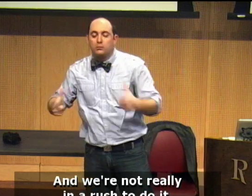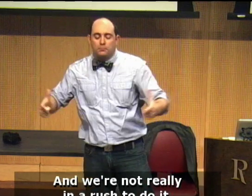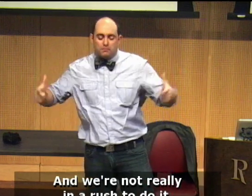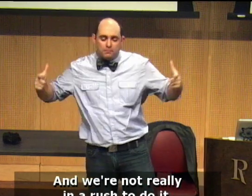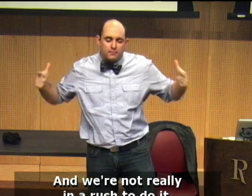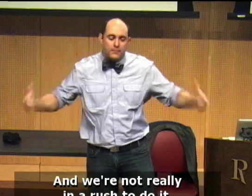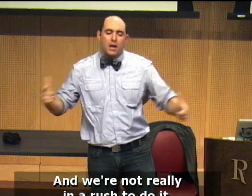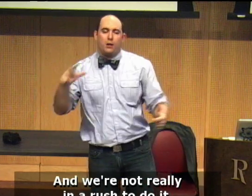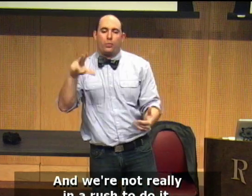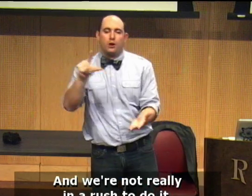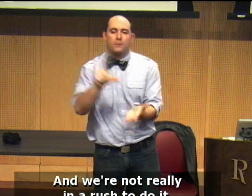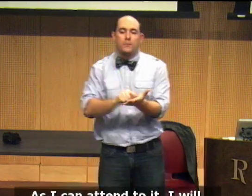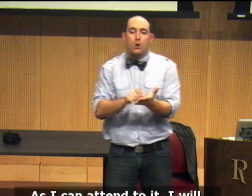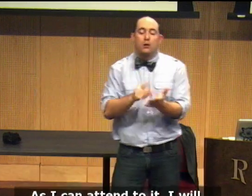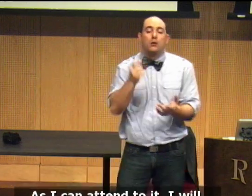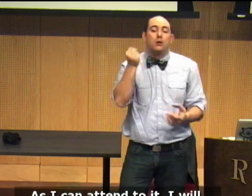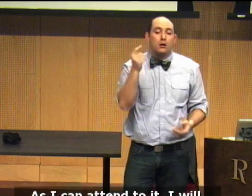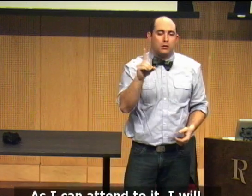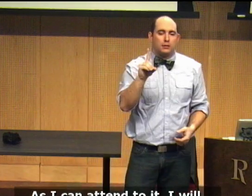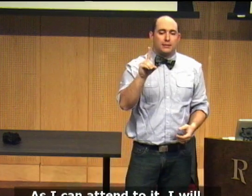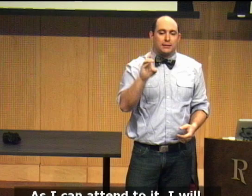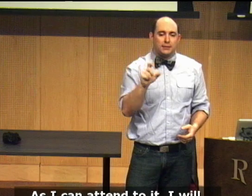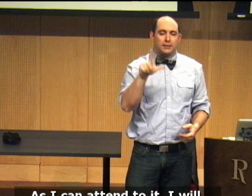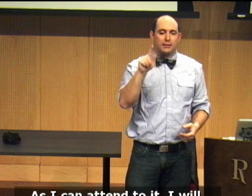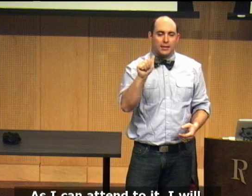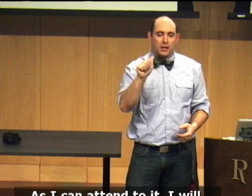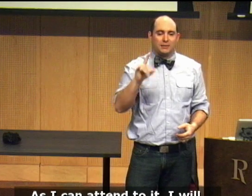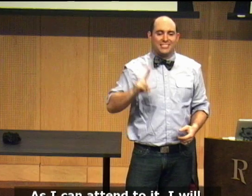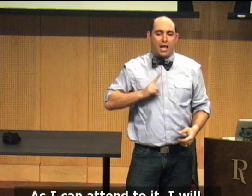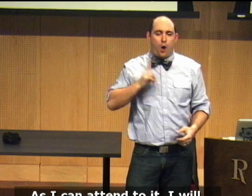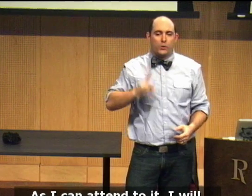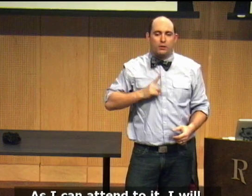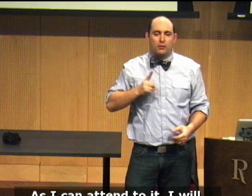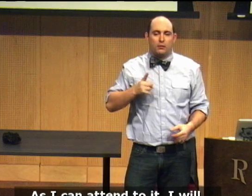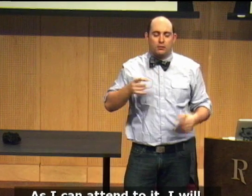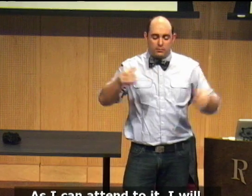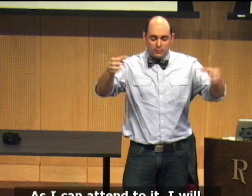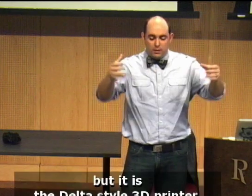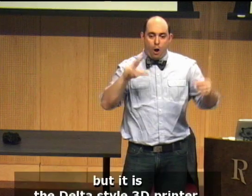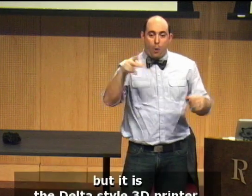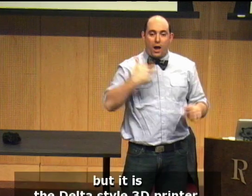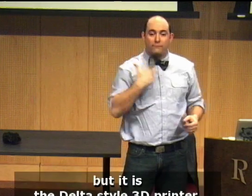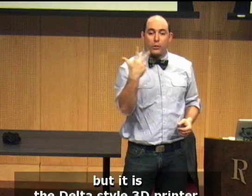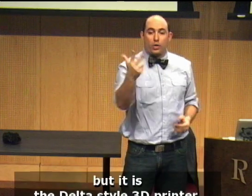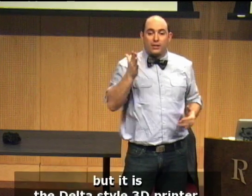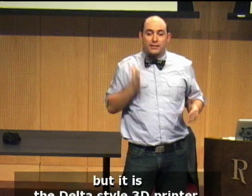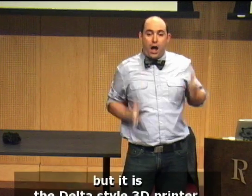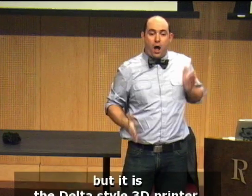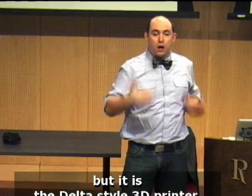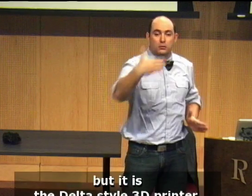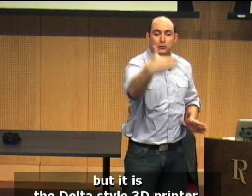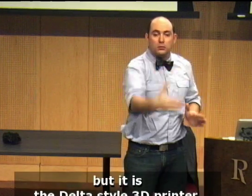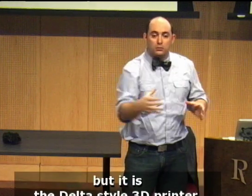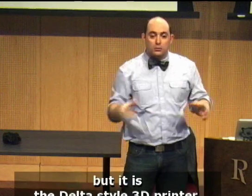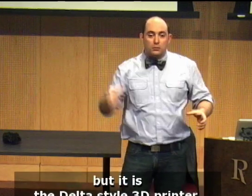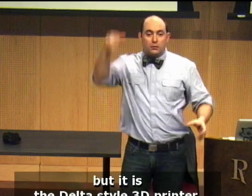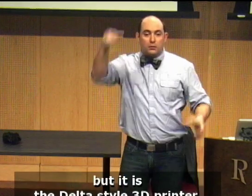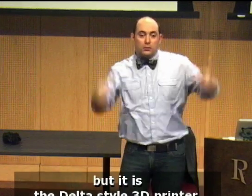do it. As I can attend to it, I will. But it is the Delta style 3D